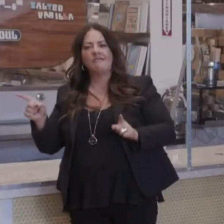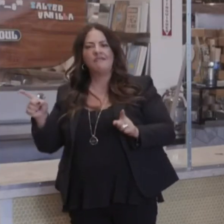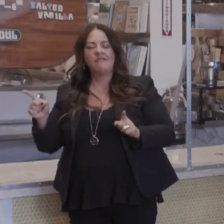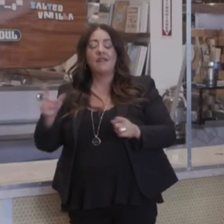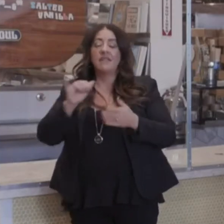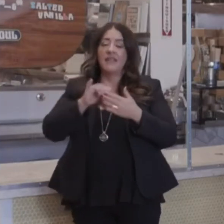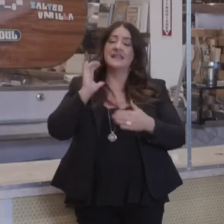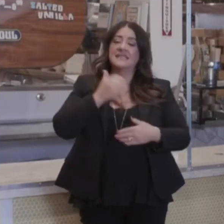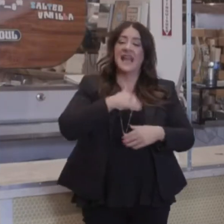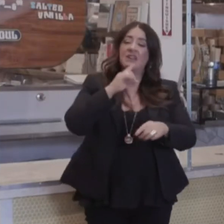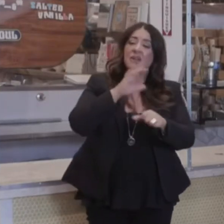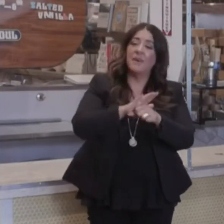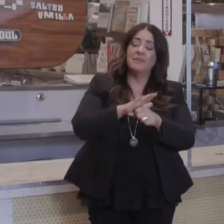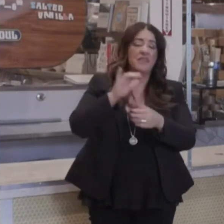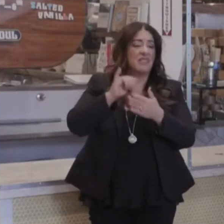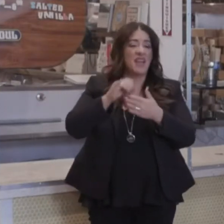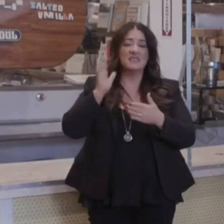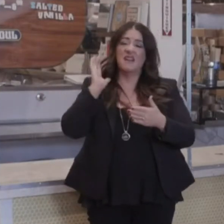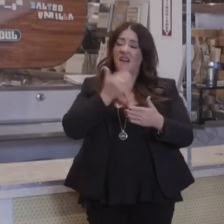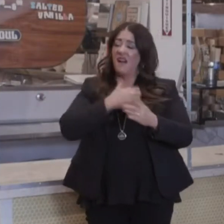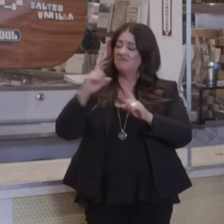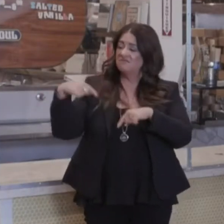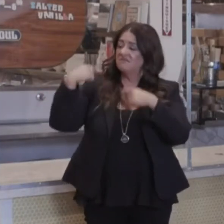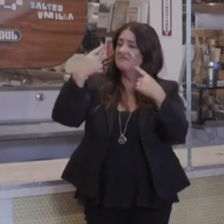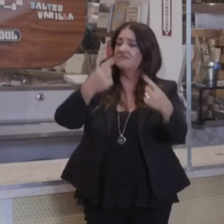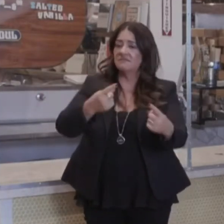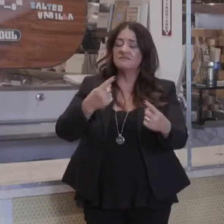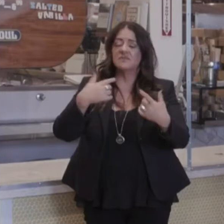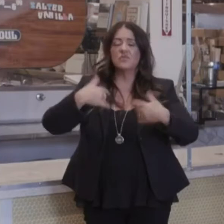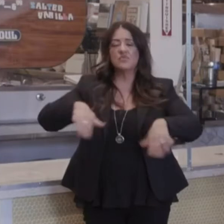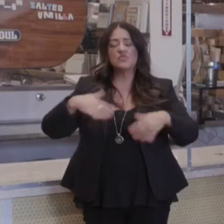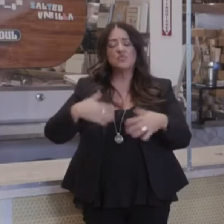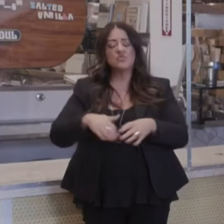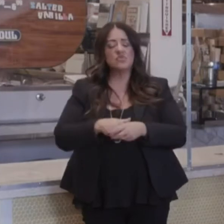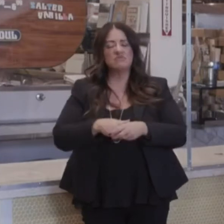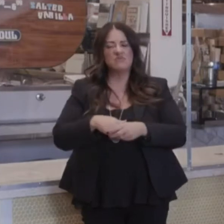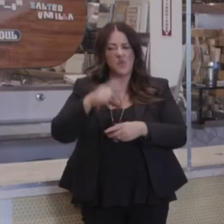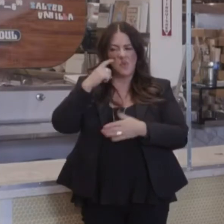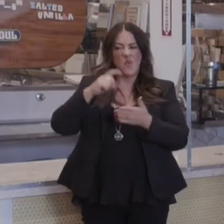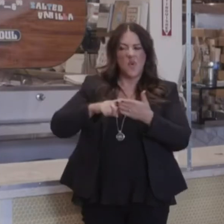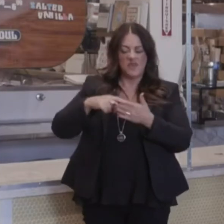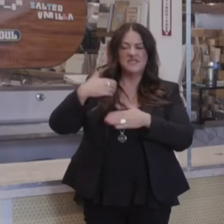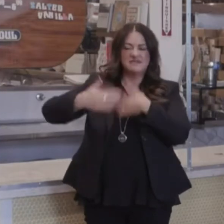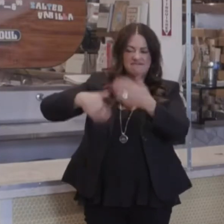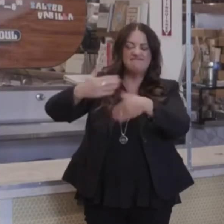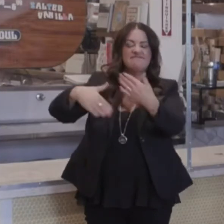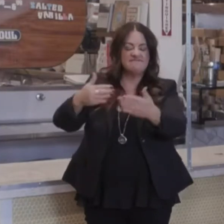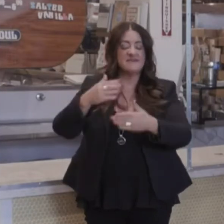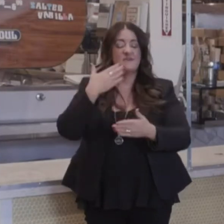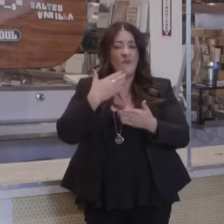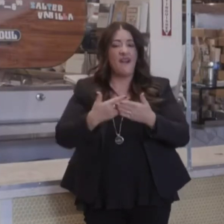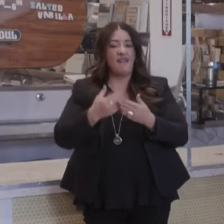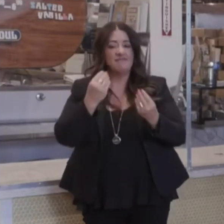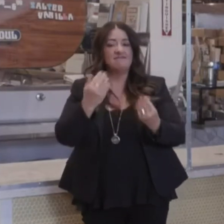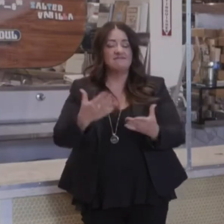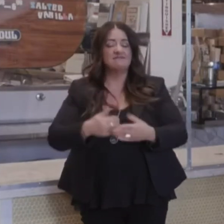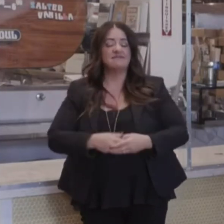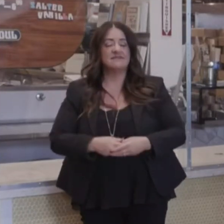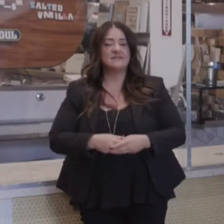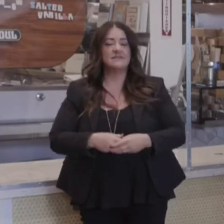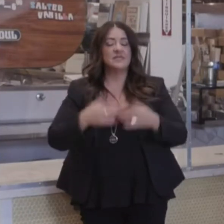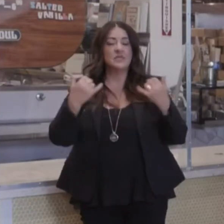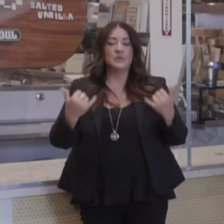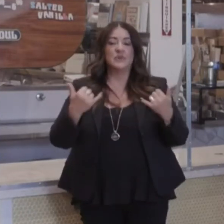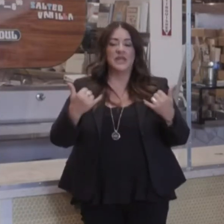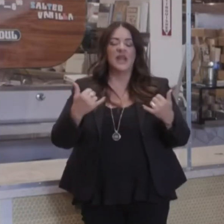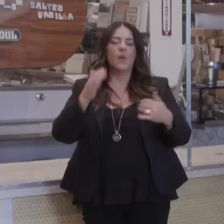our resolve. That's an ongoing effort, but real progress is taking shape there. And in closing as well on this pandemic,